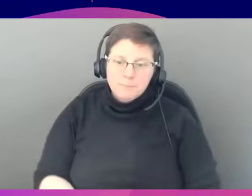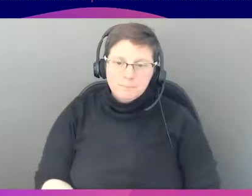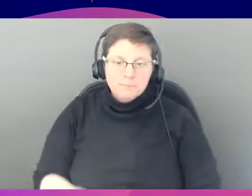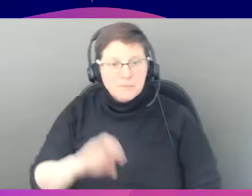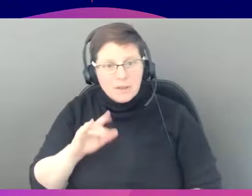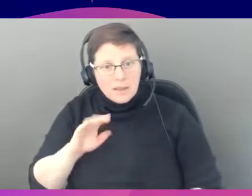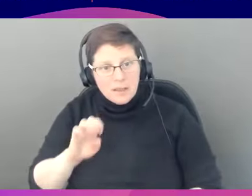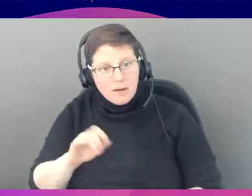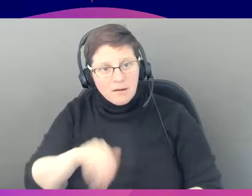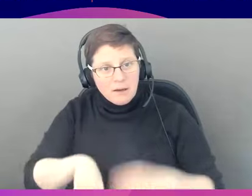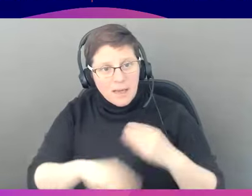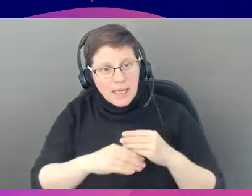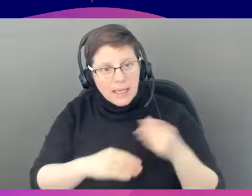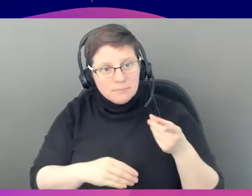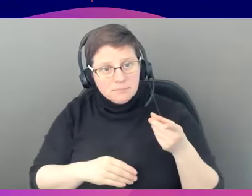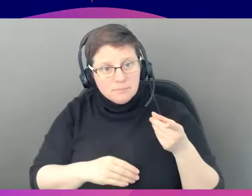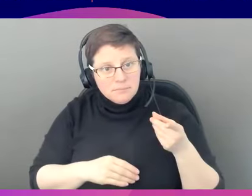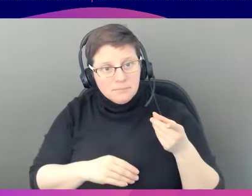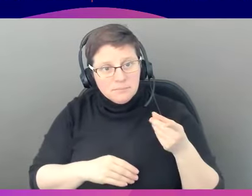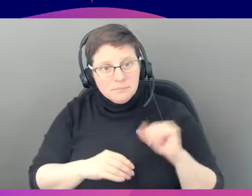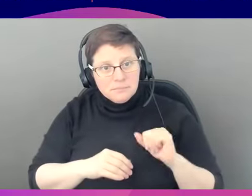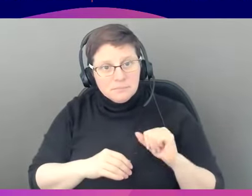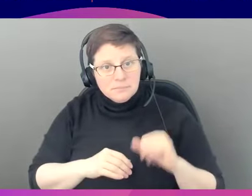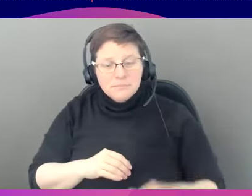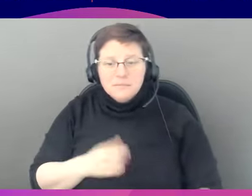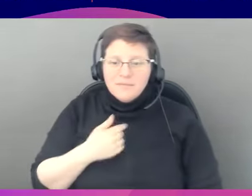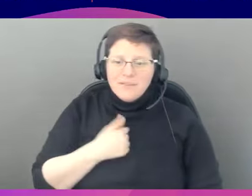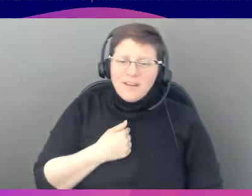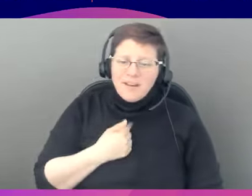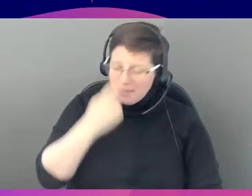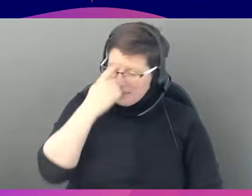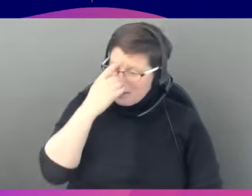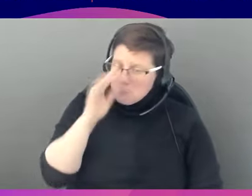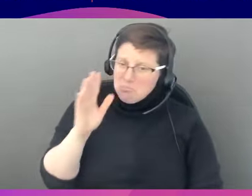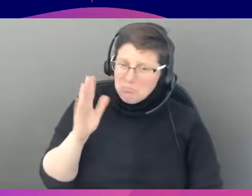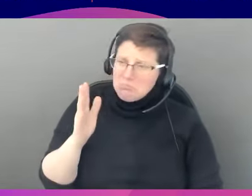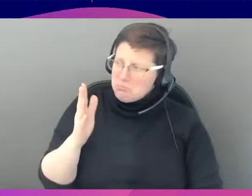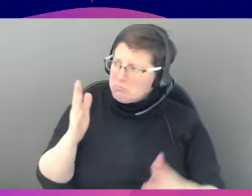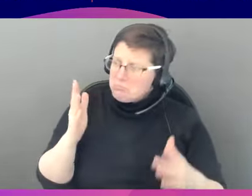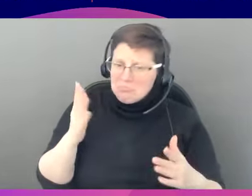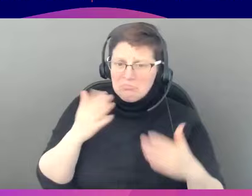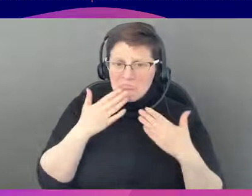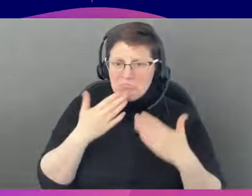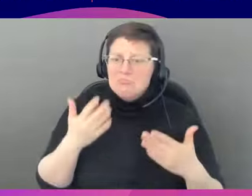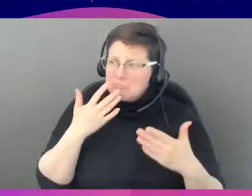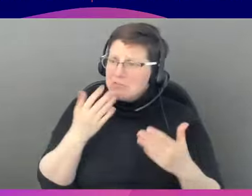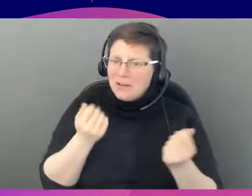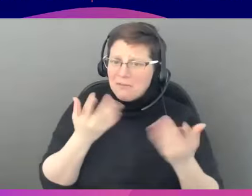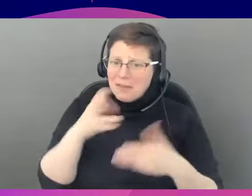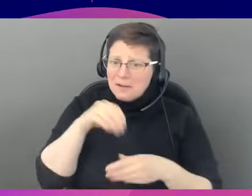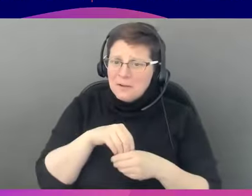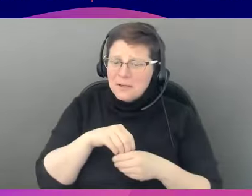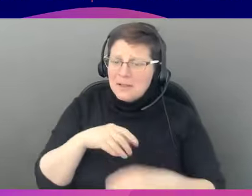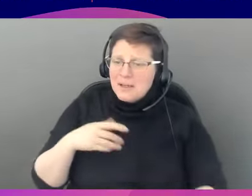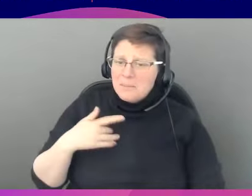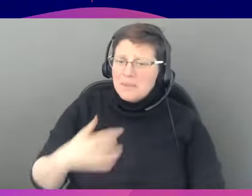you have anything to add to that? I think that's pretty well said. I would say generally when we